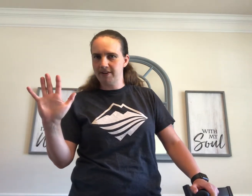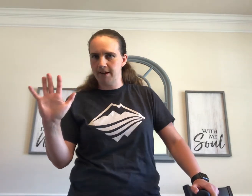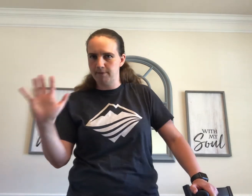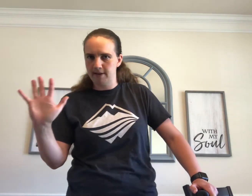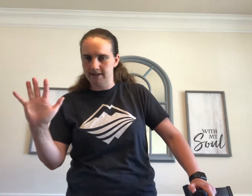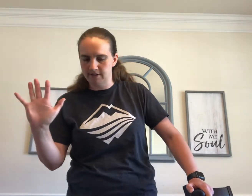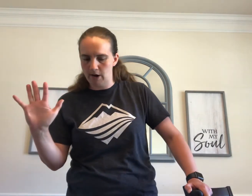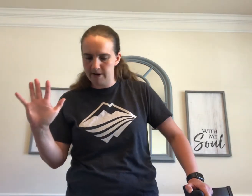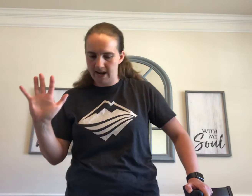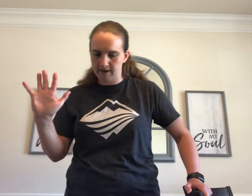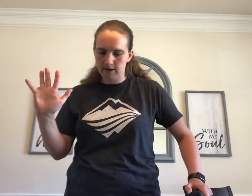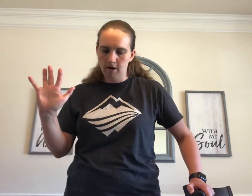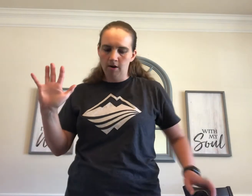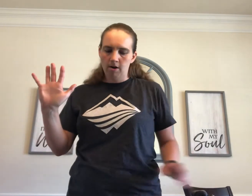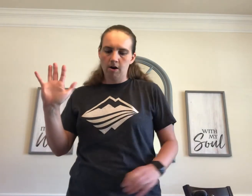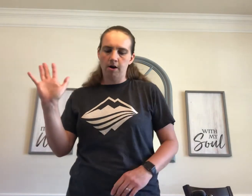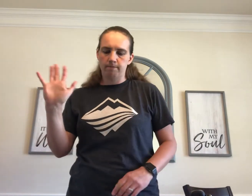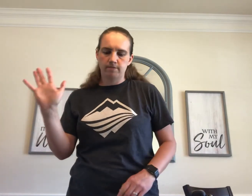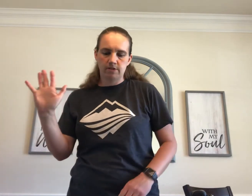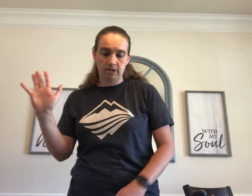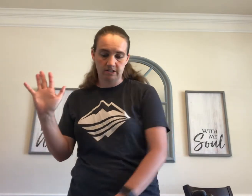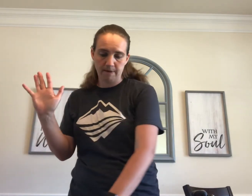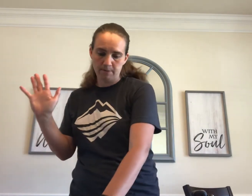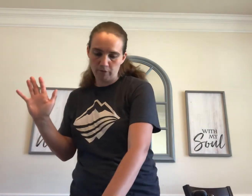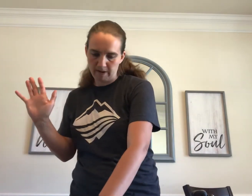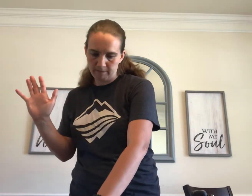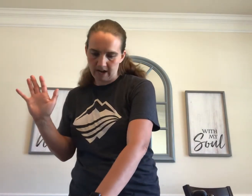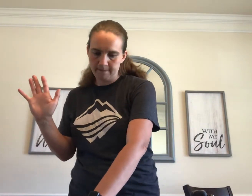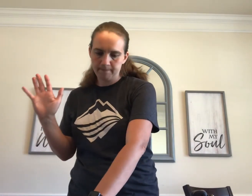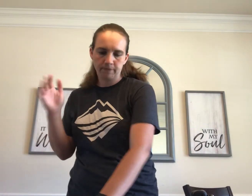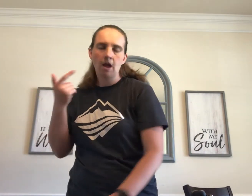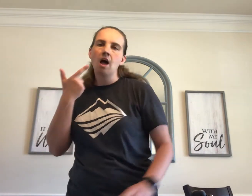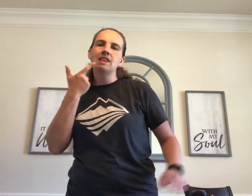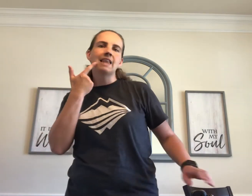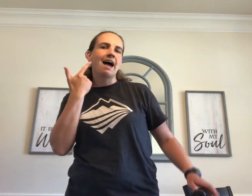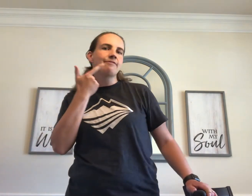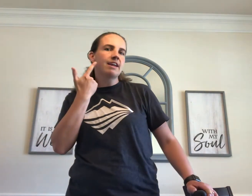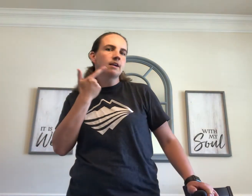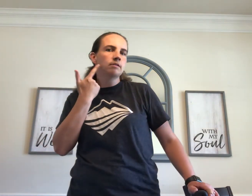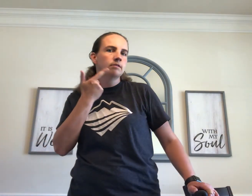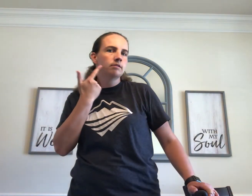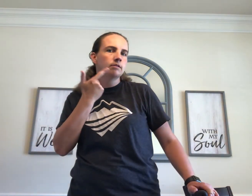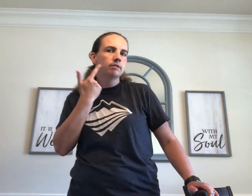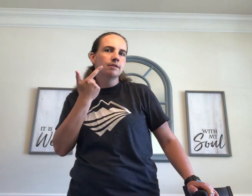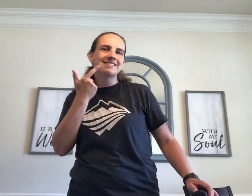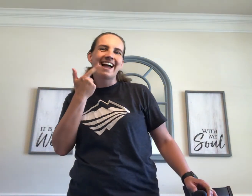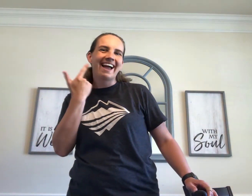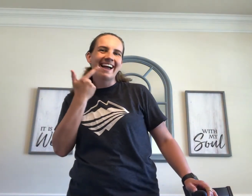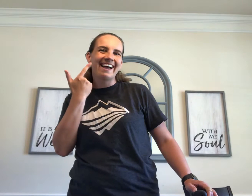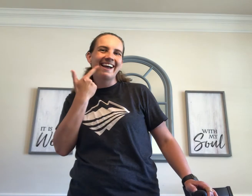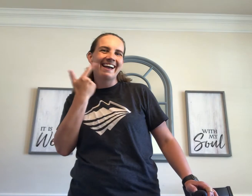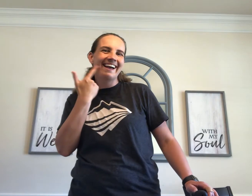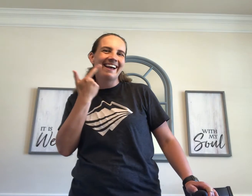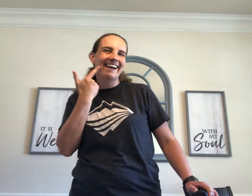but that is a dominant hand. Does the main movement, okay? Laughing is